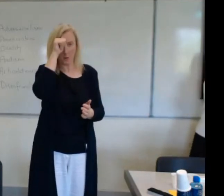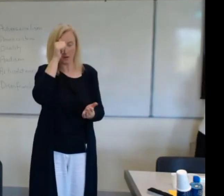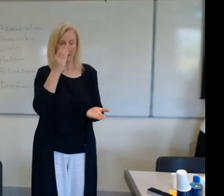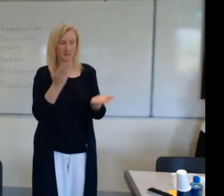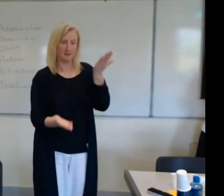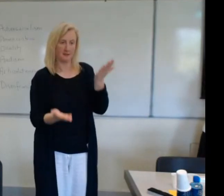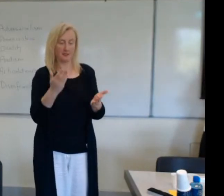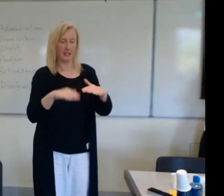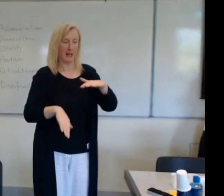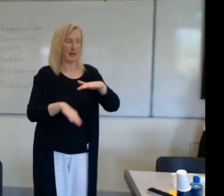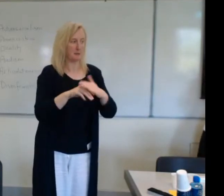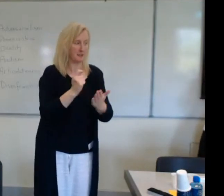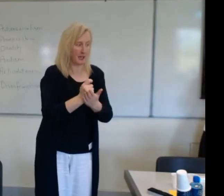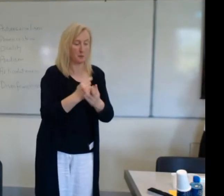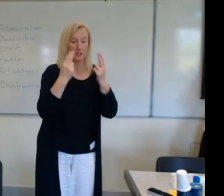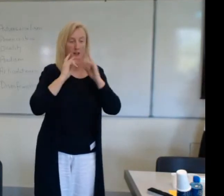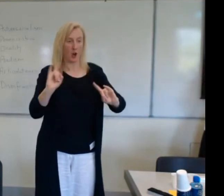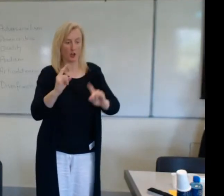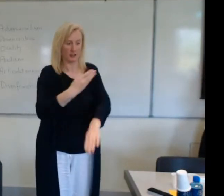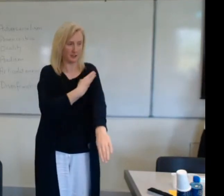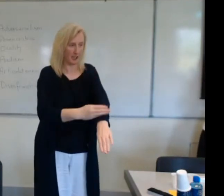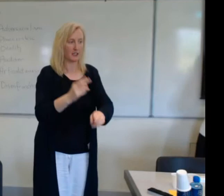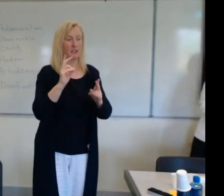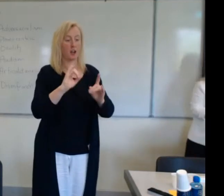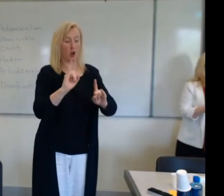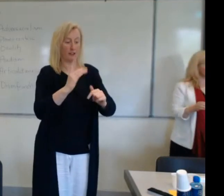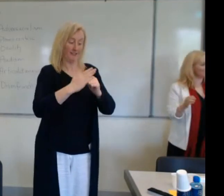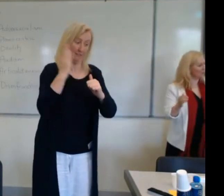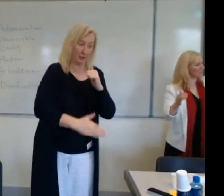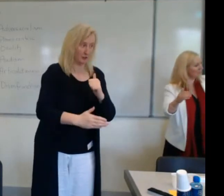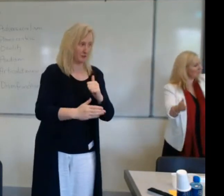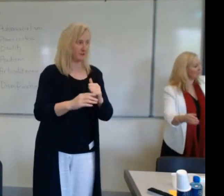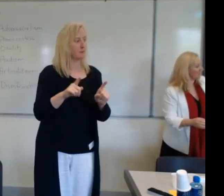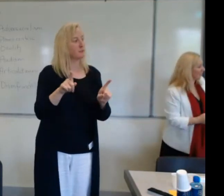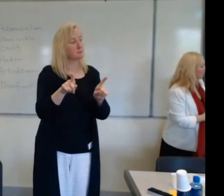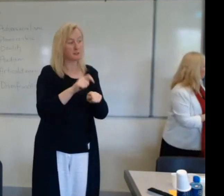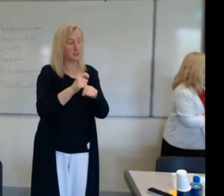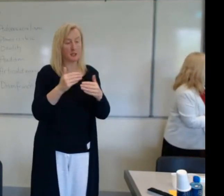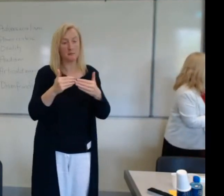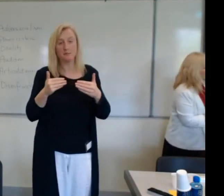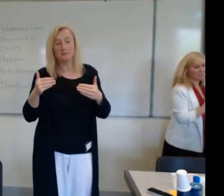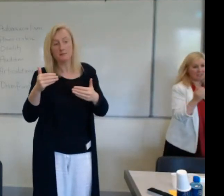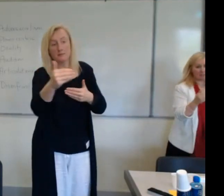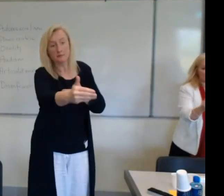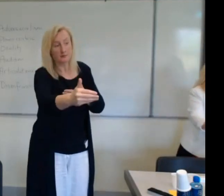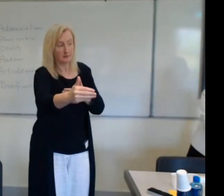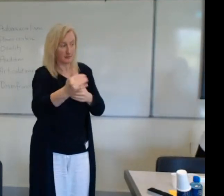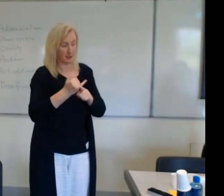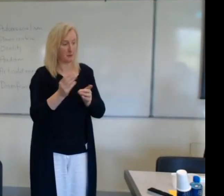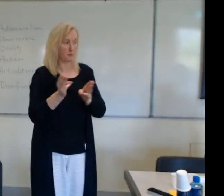limited time, we need to get started, we need to get this done fast, versus we want to make sure that this actually pans through in practice in the